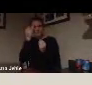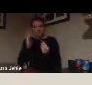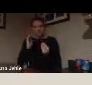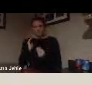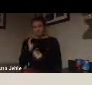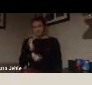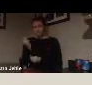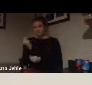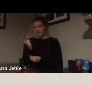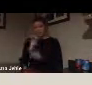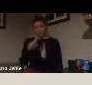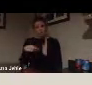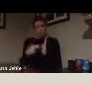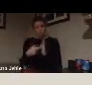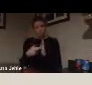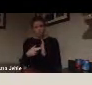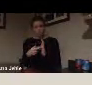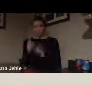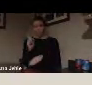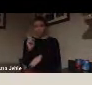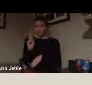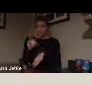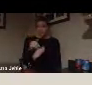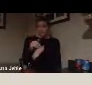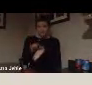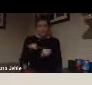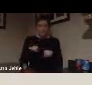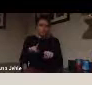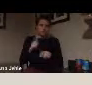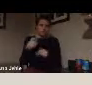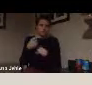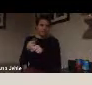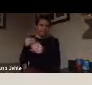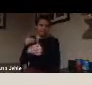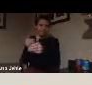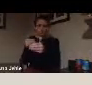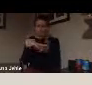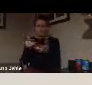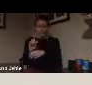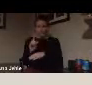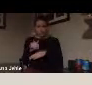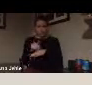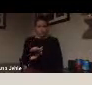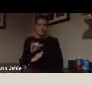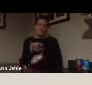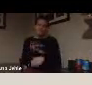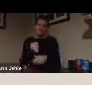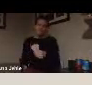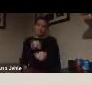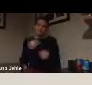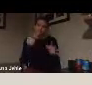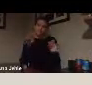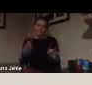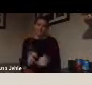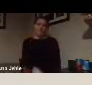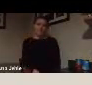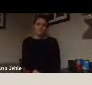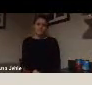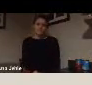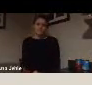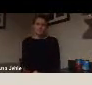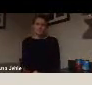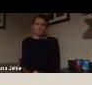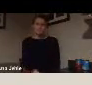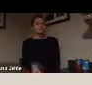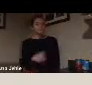be, where they would send us during that year was a part of that decision. Mm-hmm. Yeah.